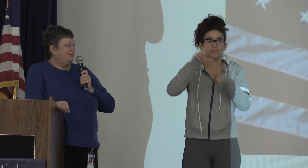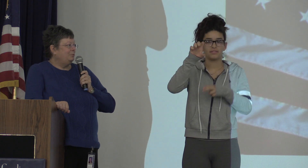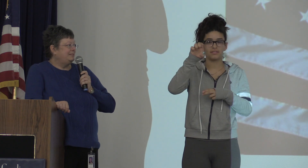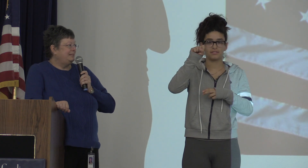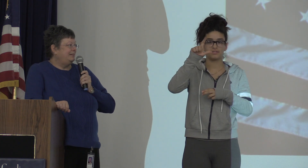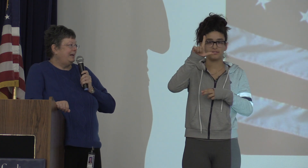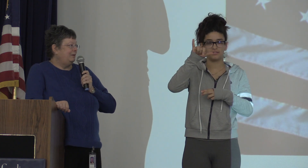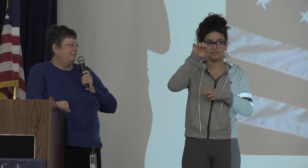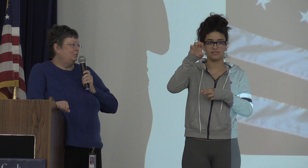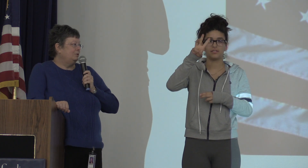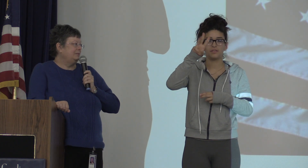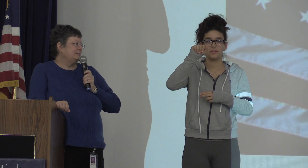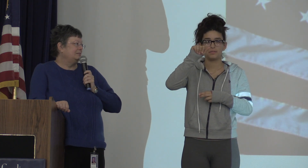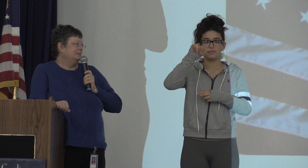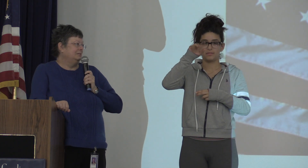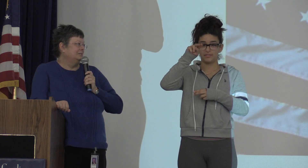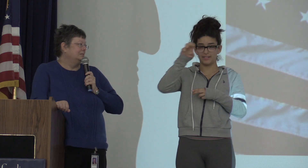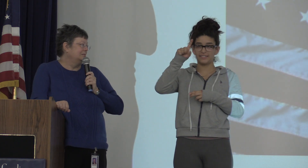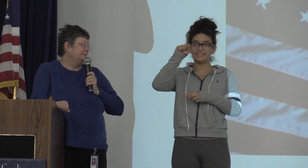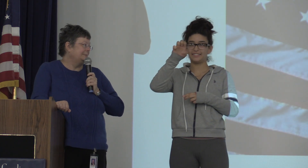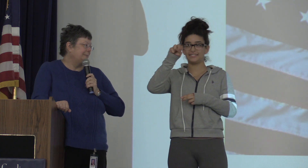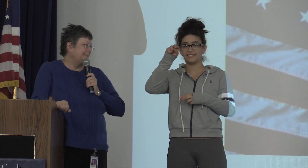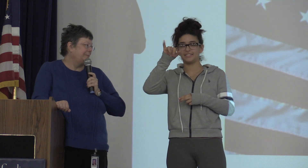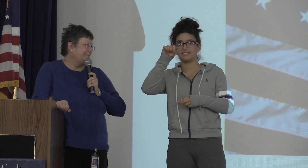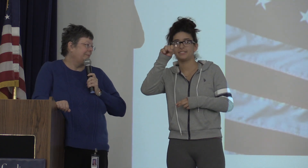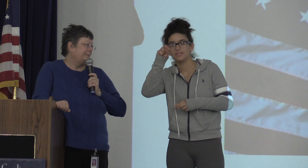Hi, my father was in the Air Force.